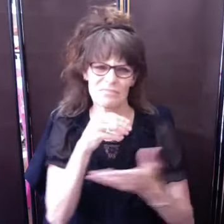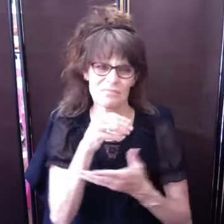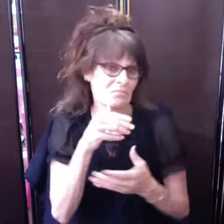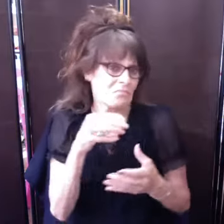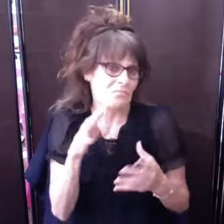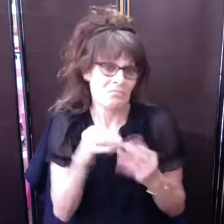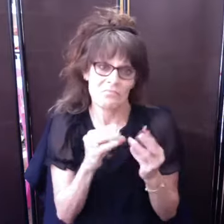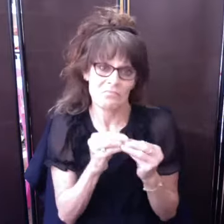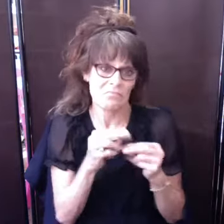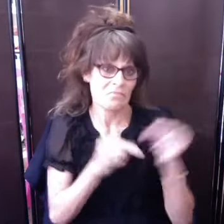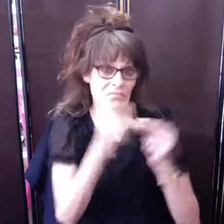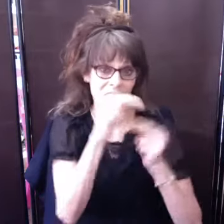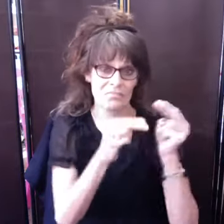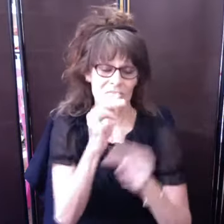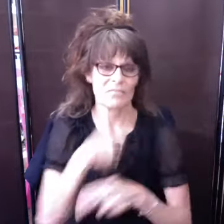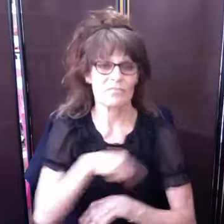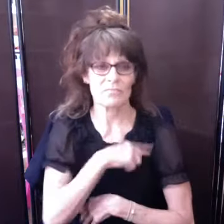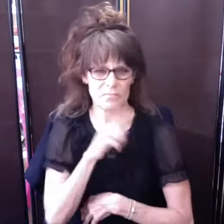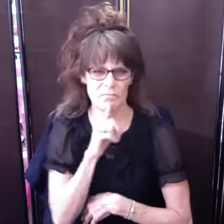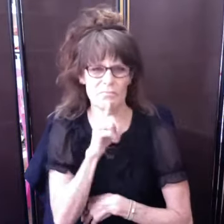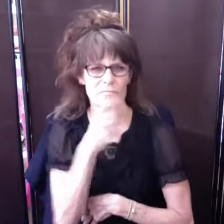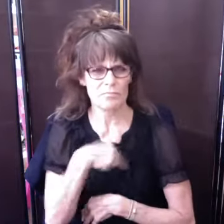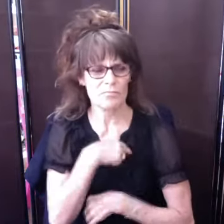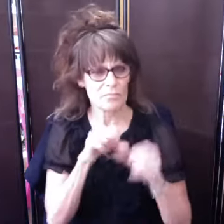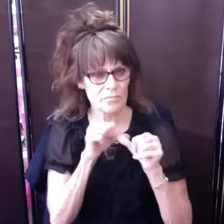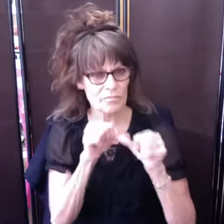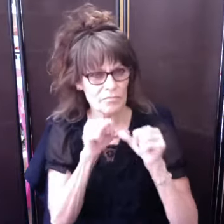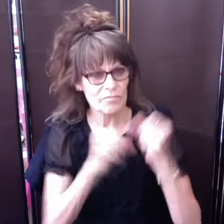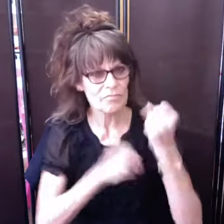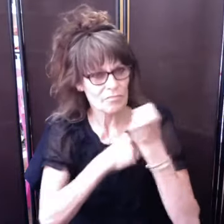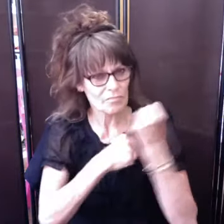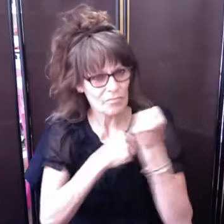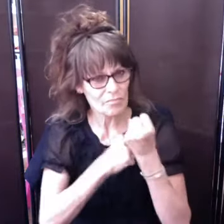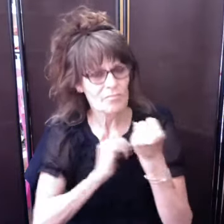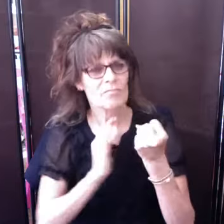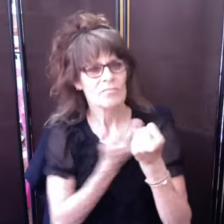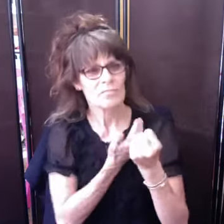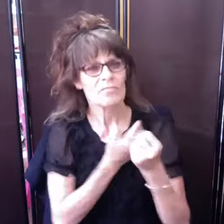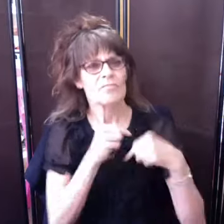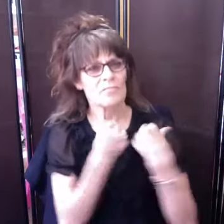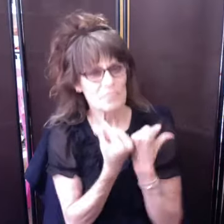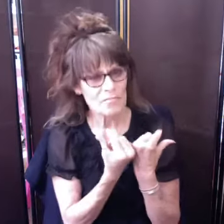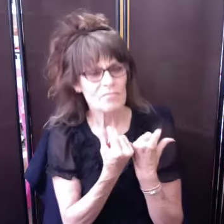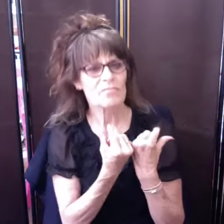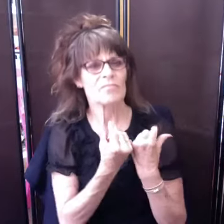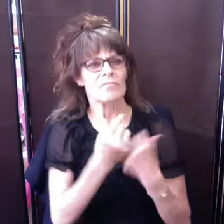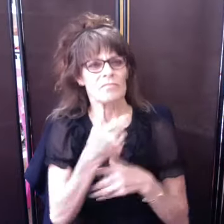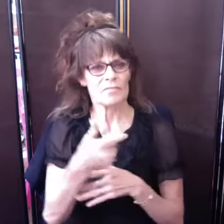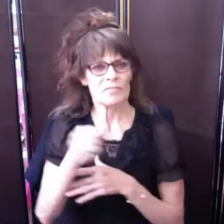try to make sure that we continue to support our intergroup office, certainly the general service office. And, you know,